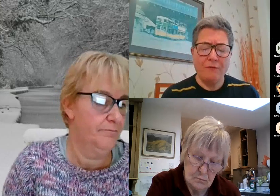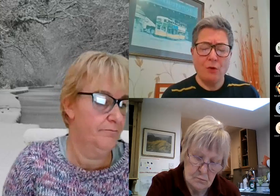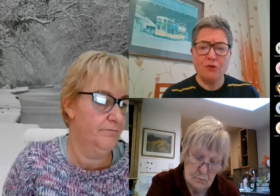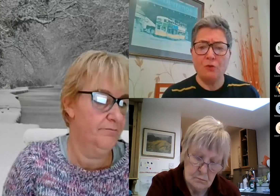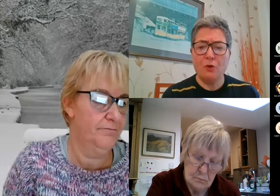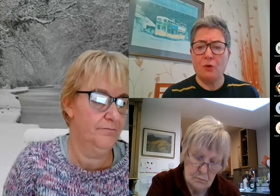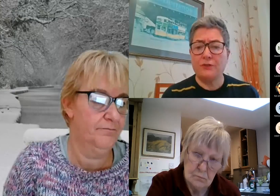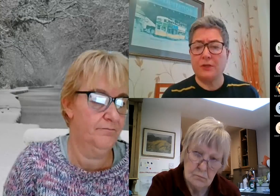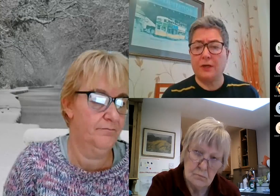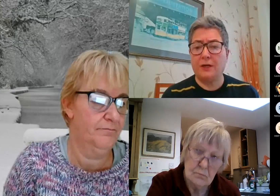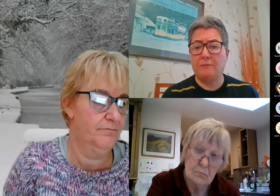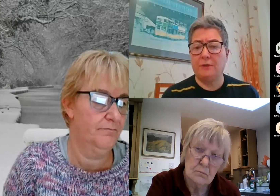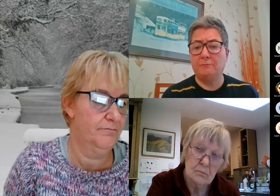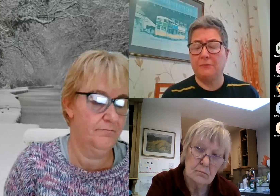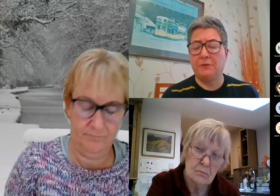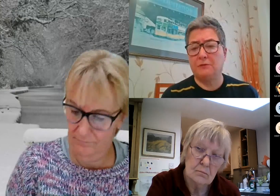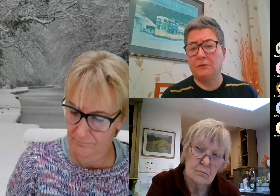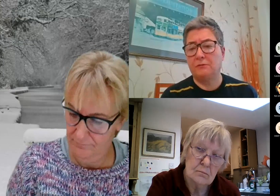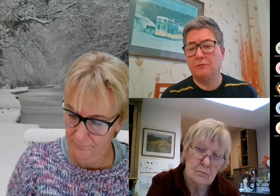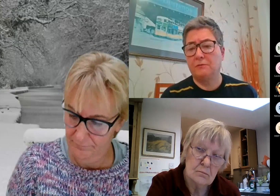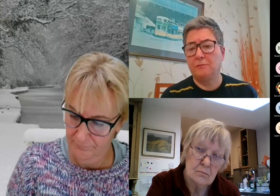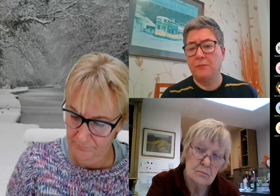But we've also got